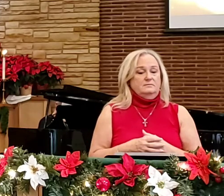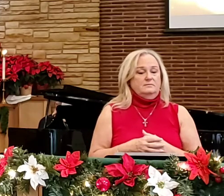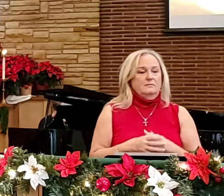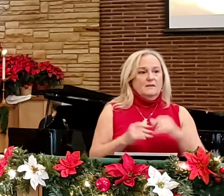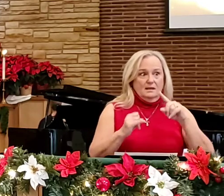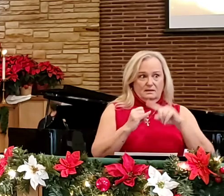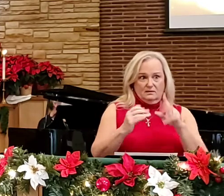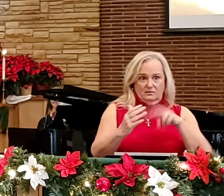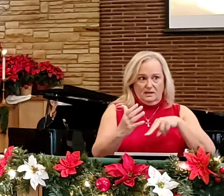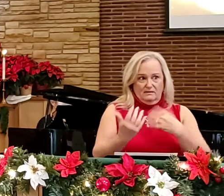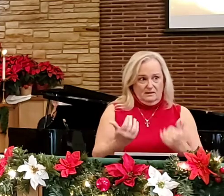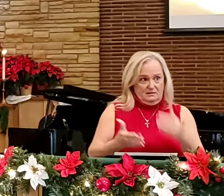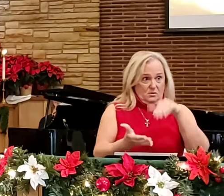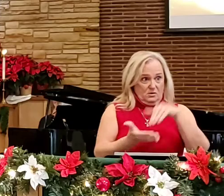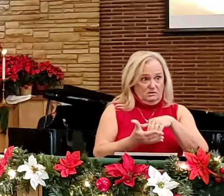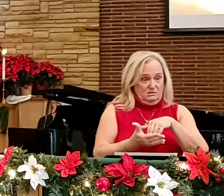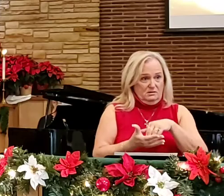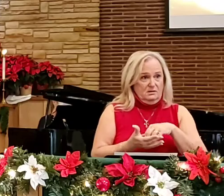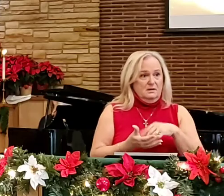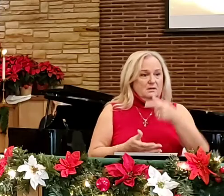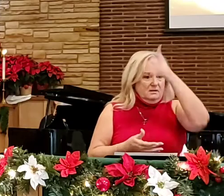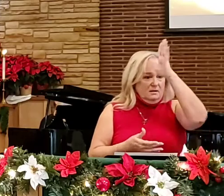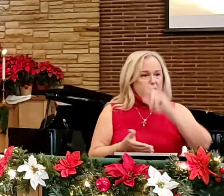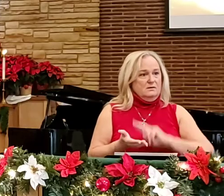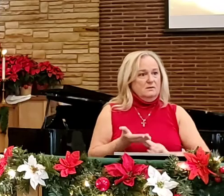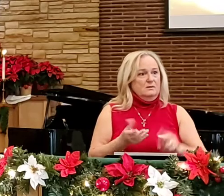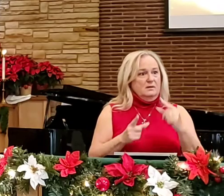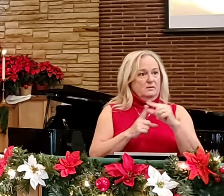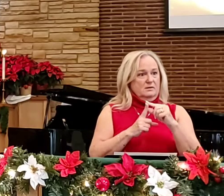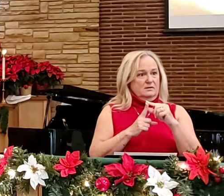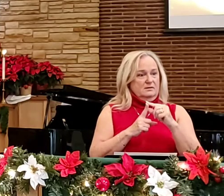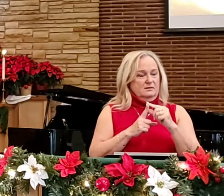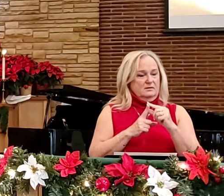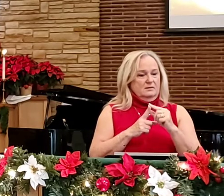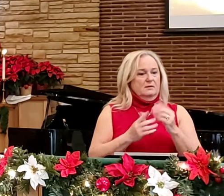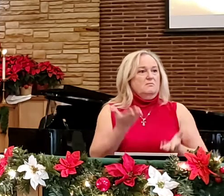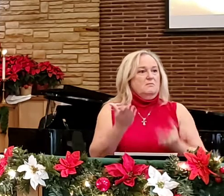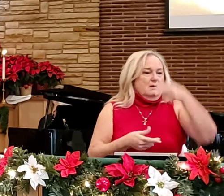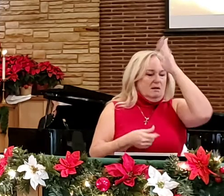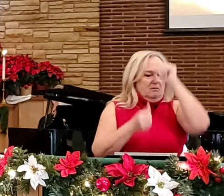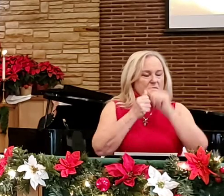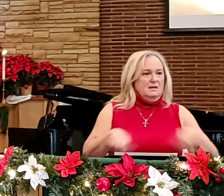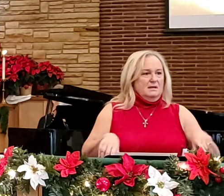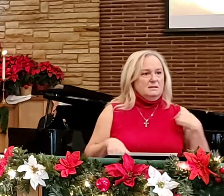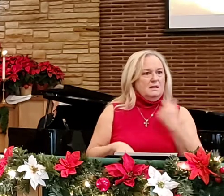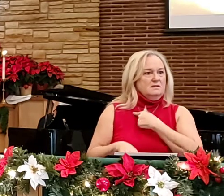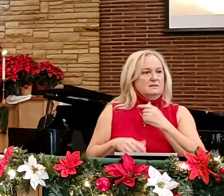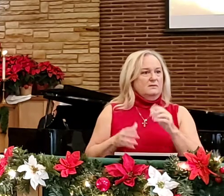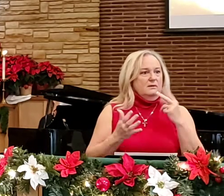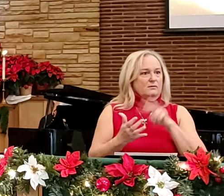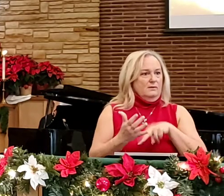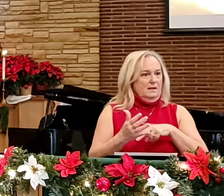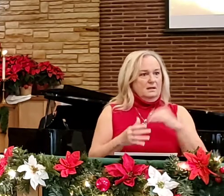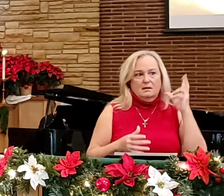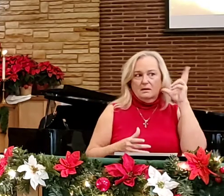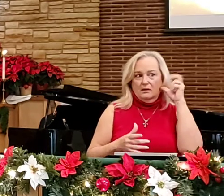Here ends the reading of this portion of God's holy word. May God bless us as we read it and hear